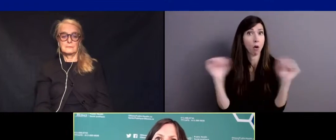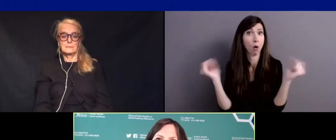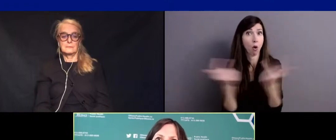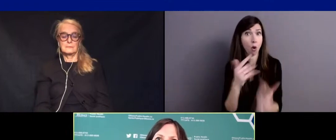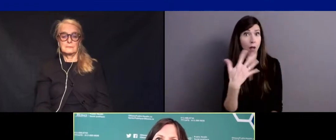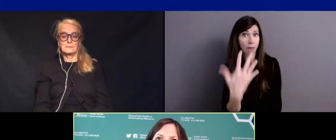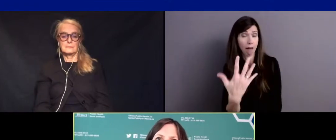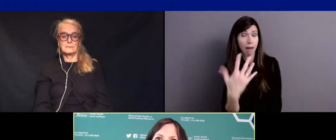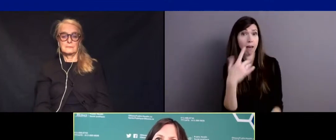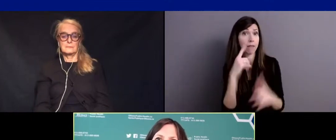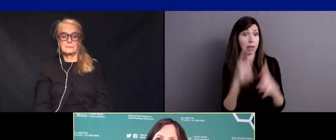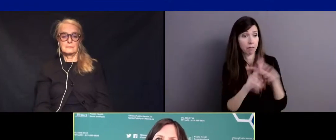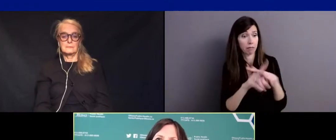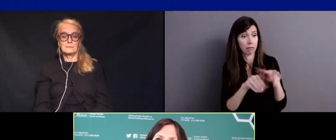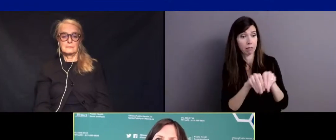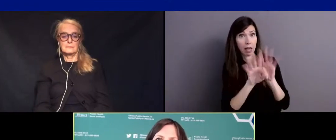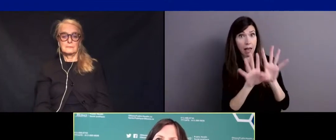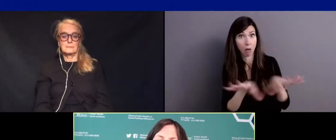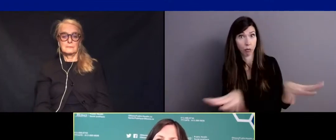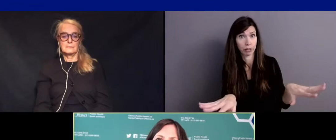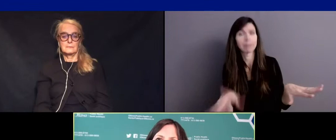are related to indoor activities.